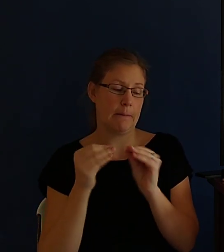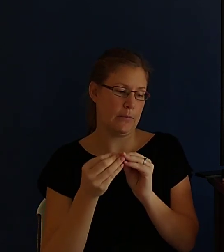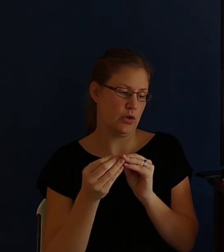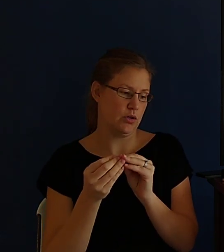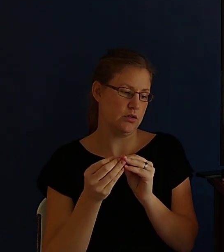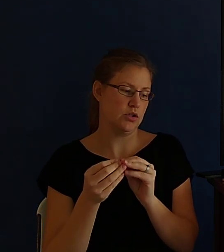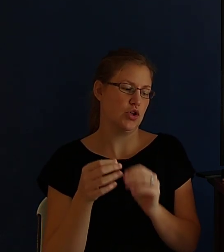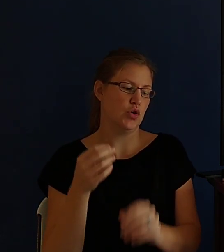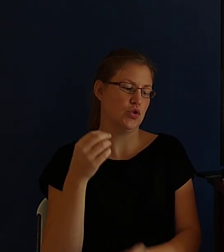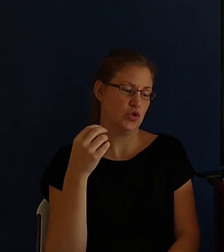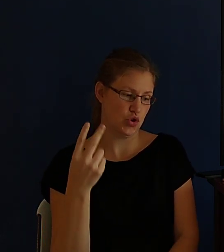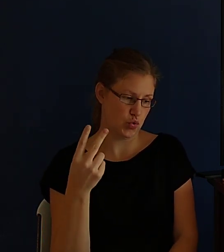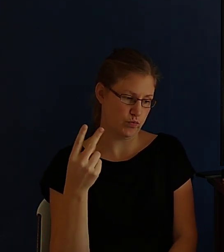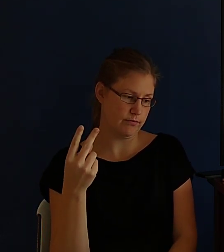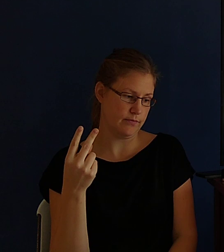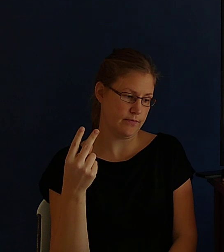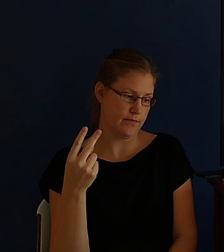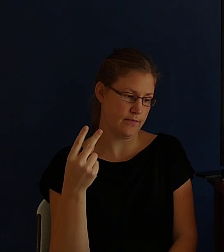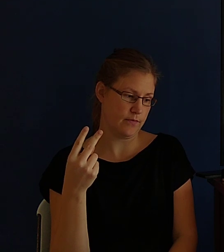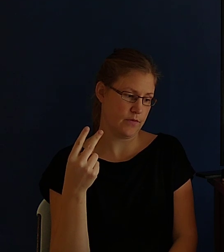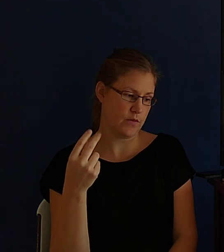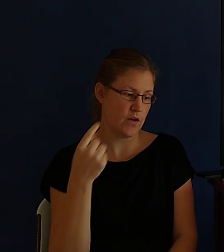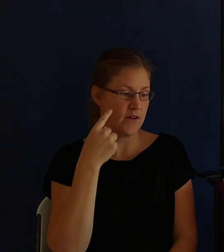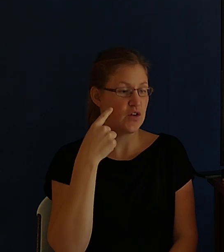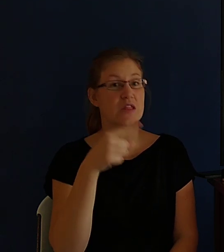2. So in this case, let's